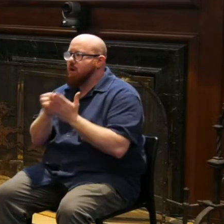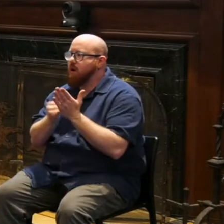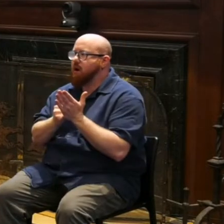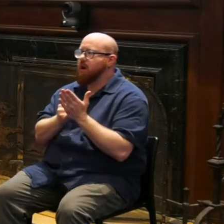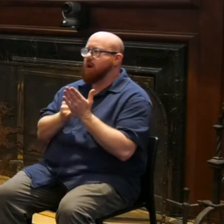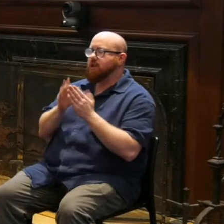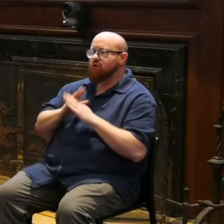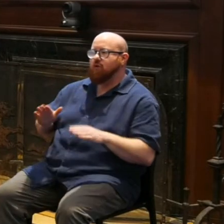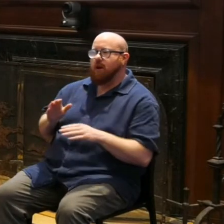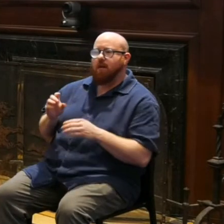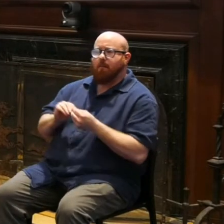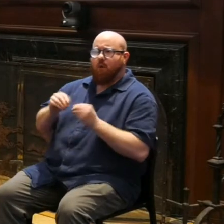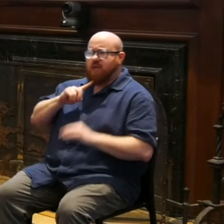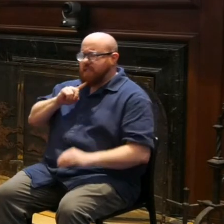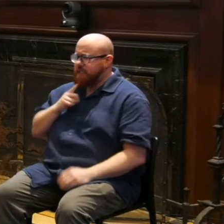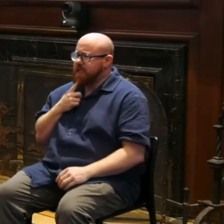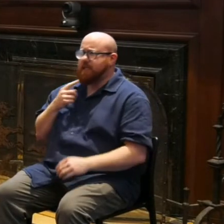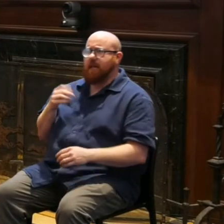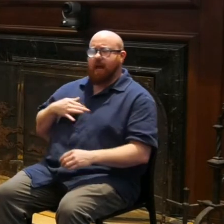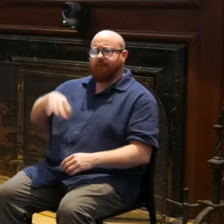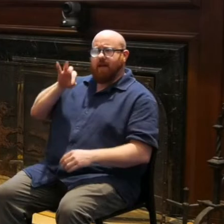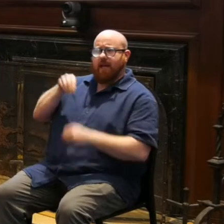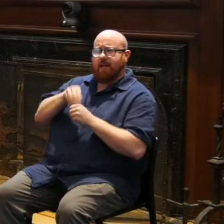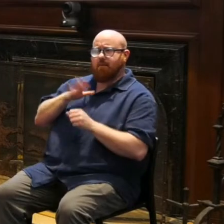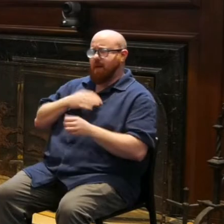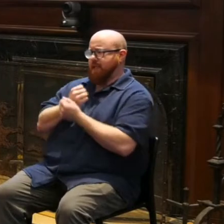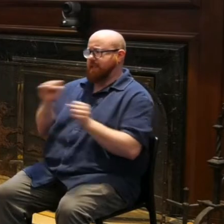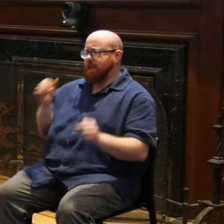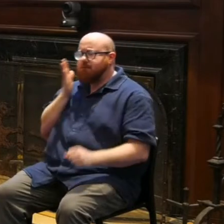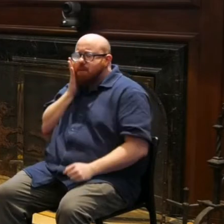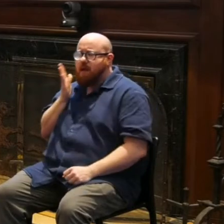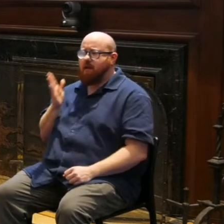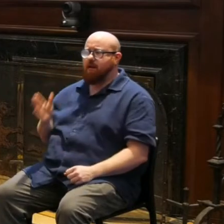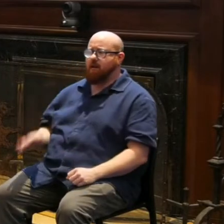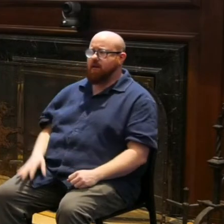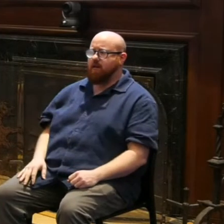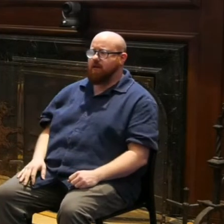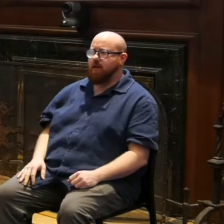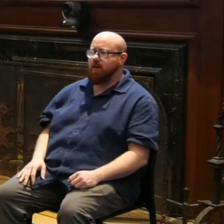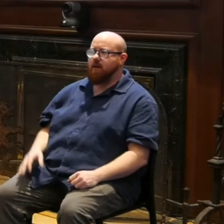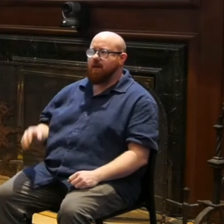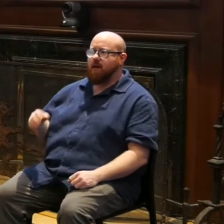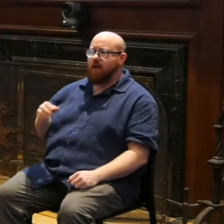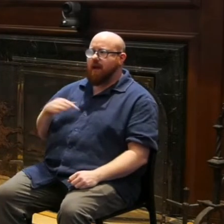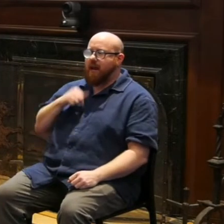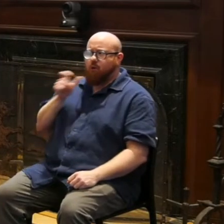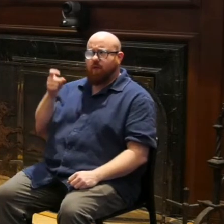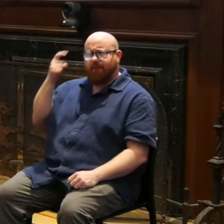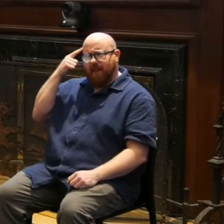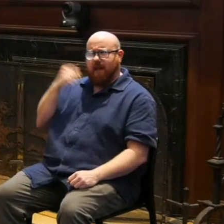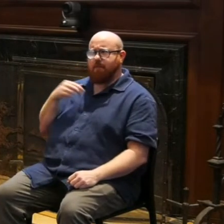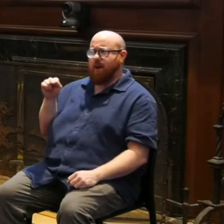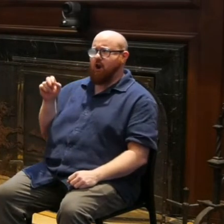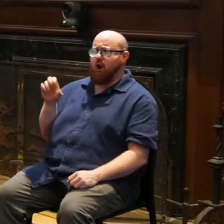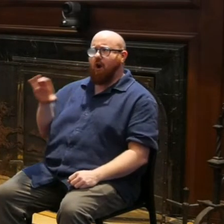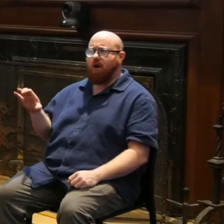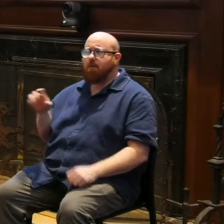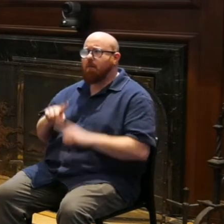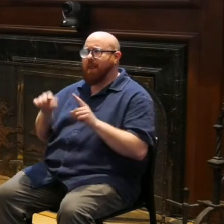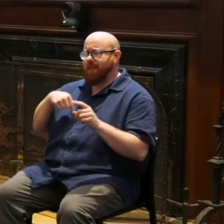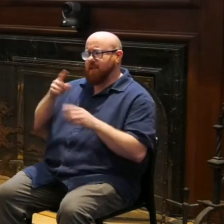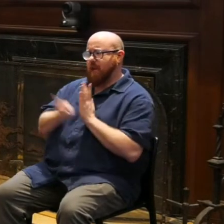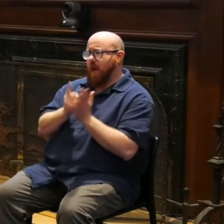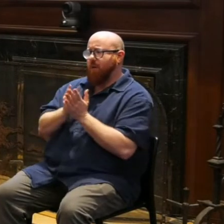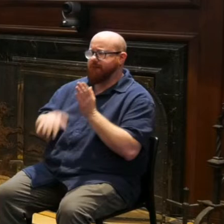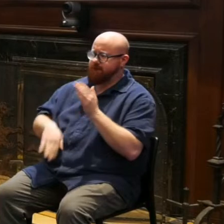more intense than I find in my own safe bed penetrates my awareness. I don't think I'm a narcissist, but this hour fills my hourglass